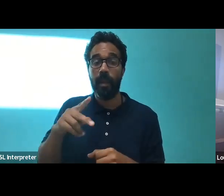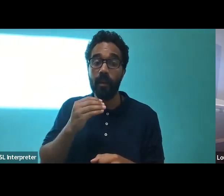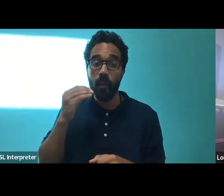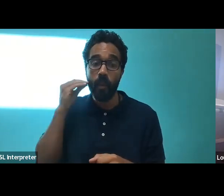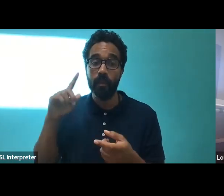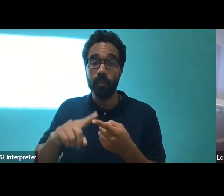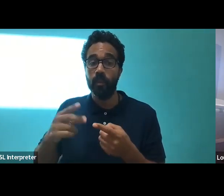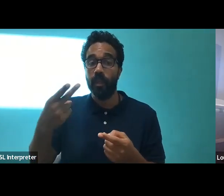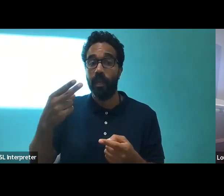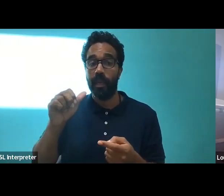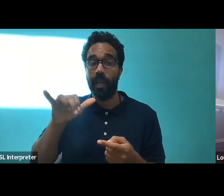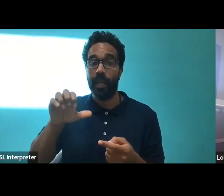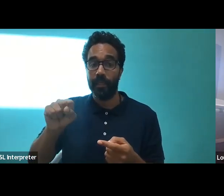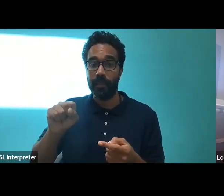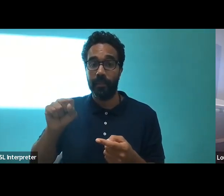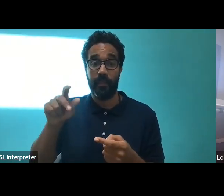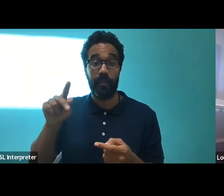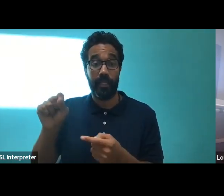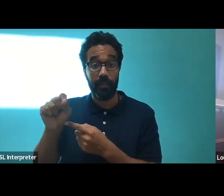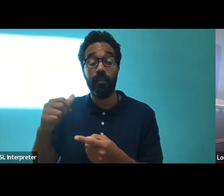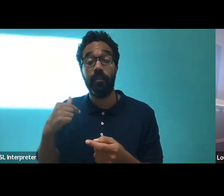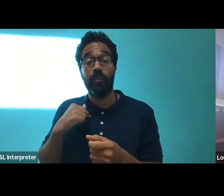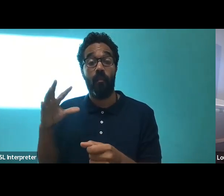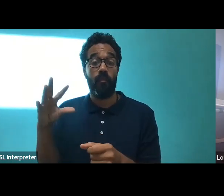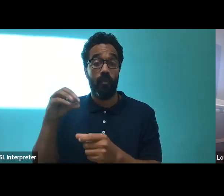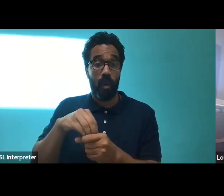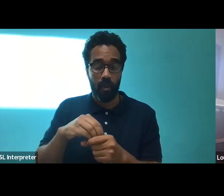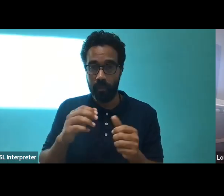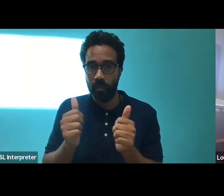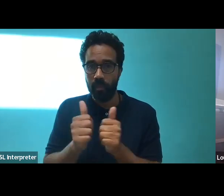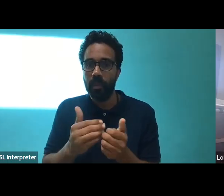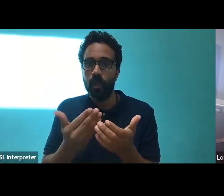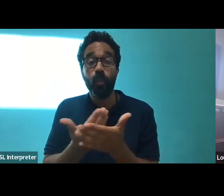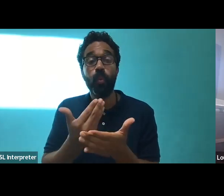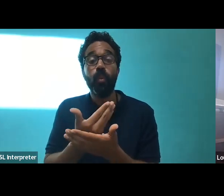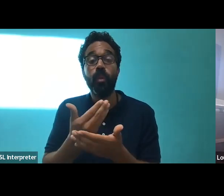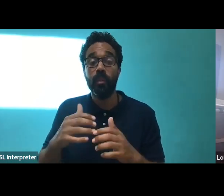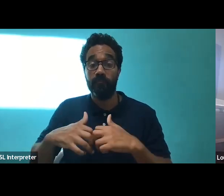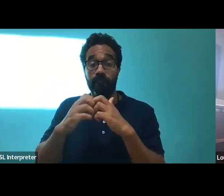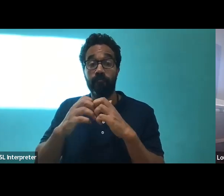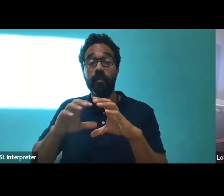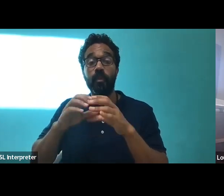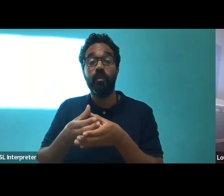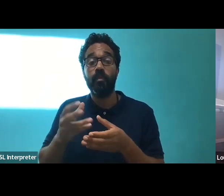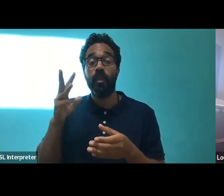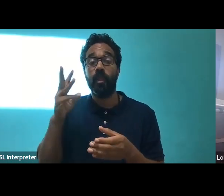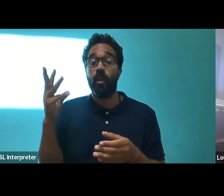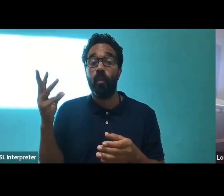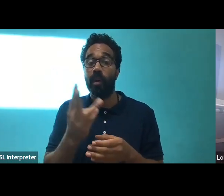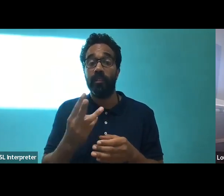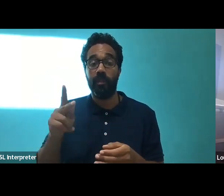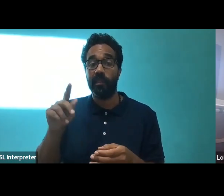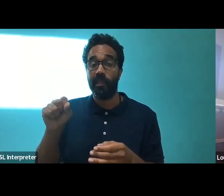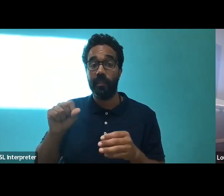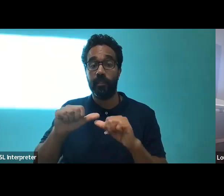Kansas, I got involved with it was a newly formed group called the Western Kansas Association on Concerns of the